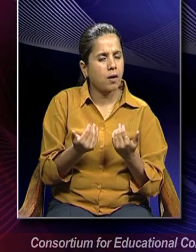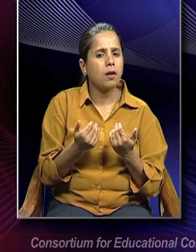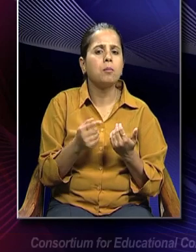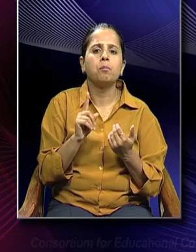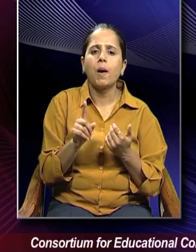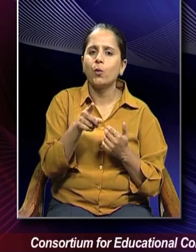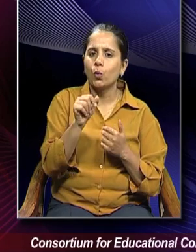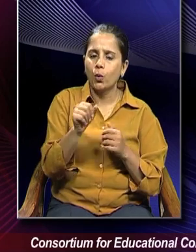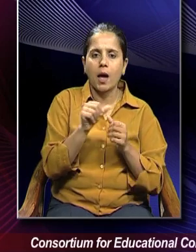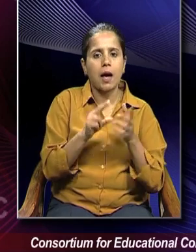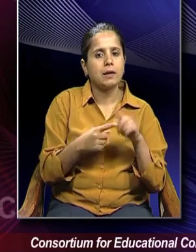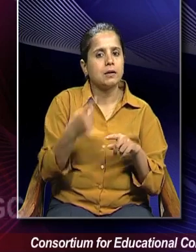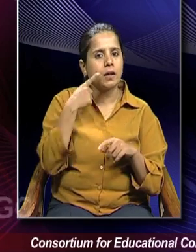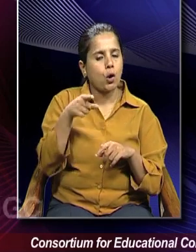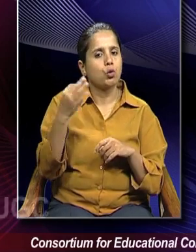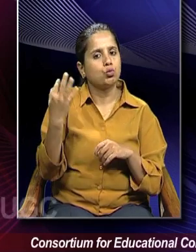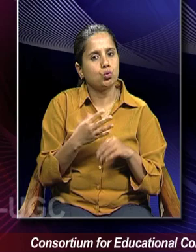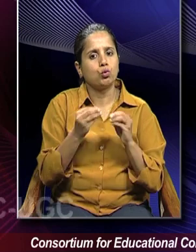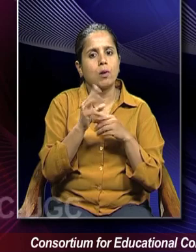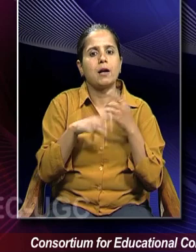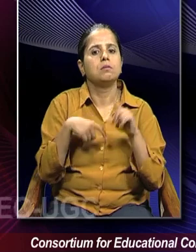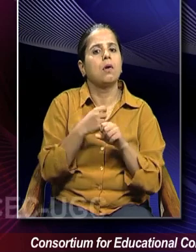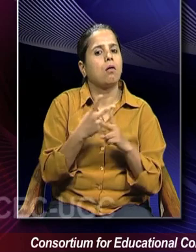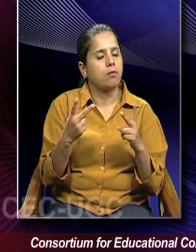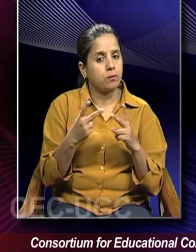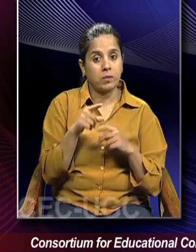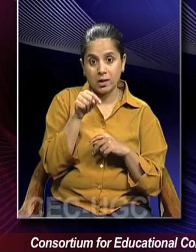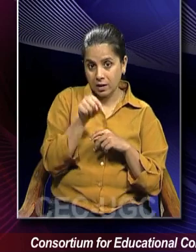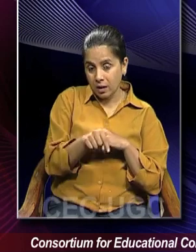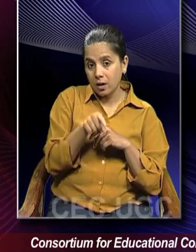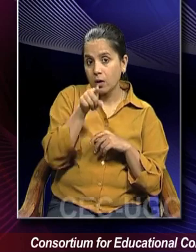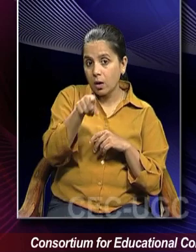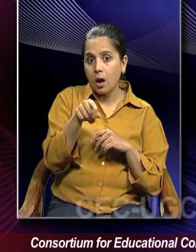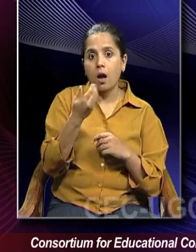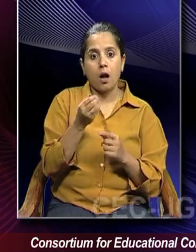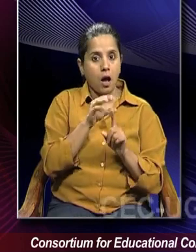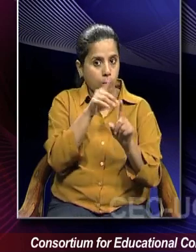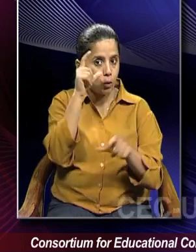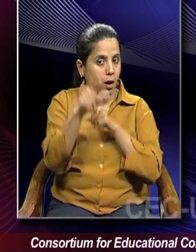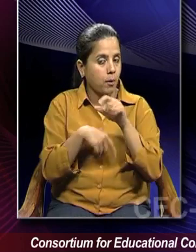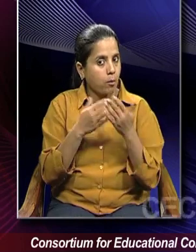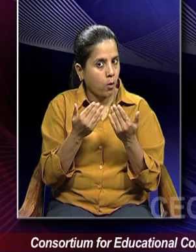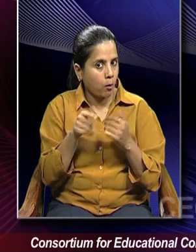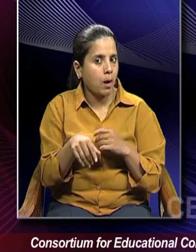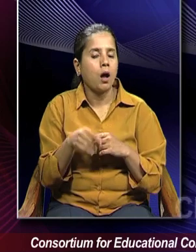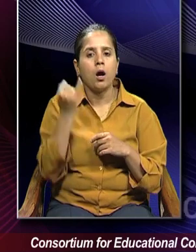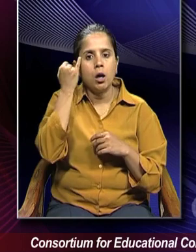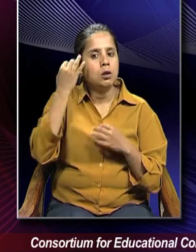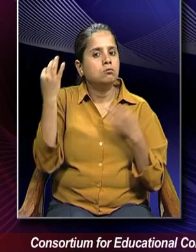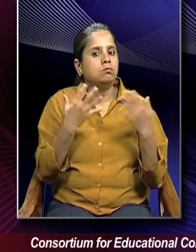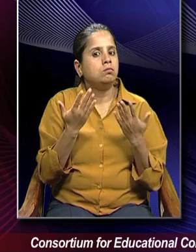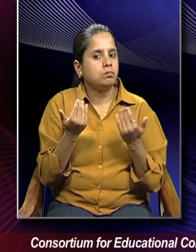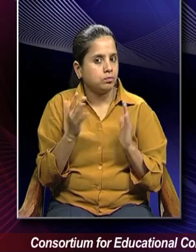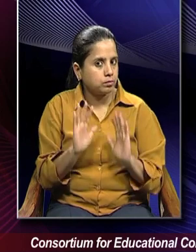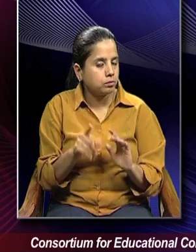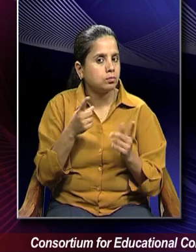your anti-benchmarking or new benchmarking. So, through this approach, companies can create unique strategic positioning by